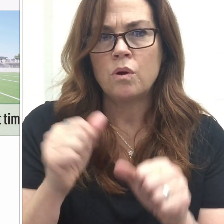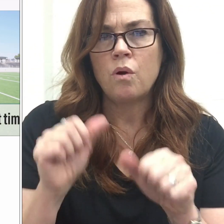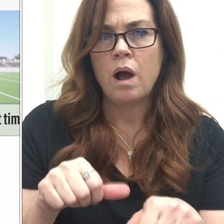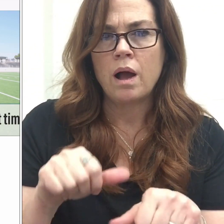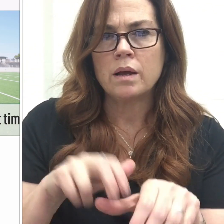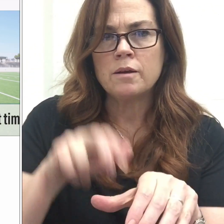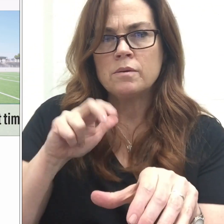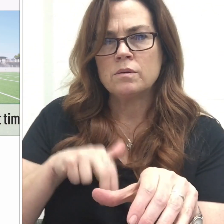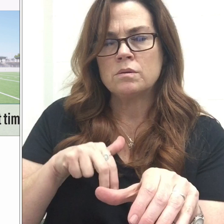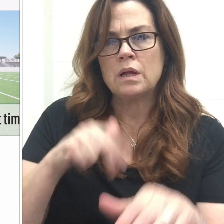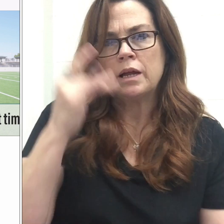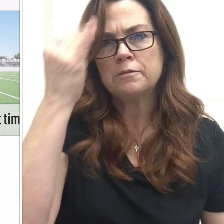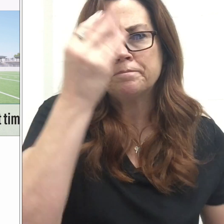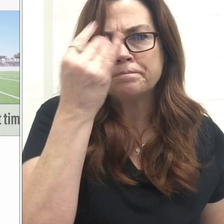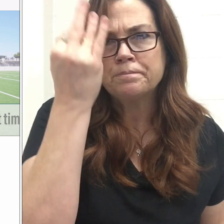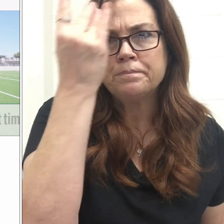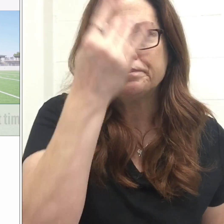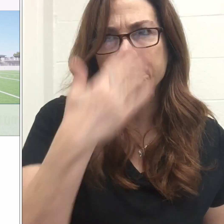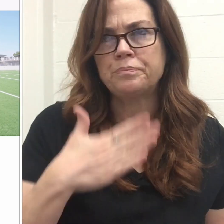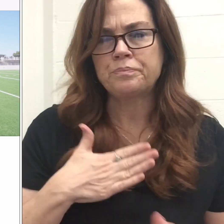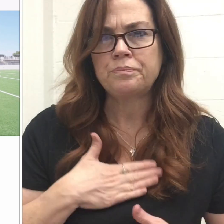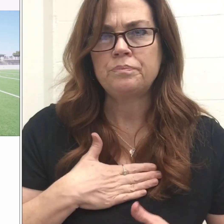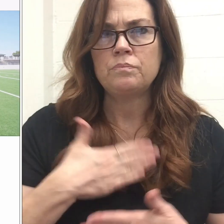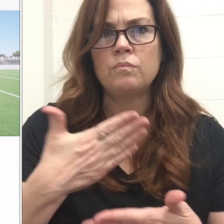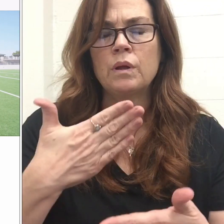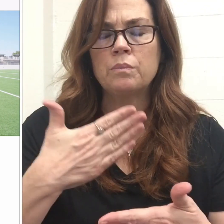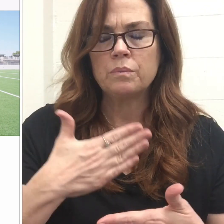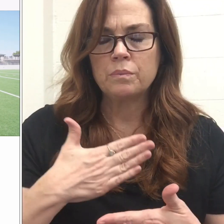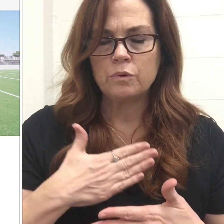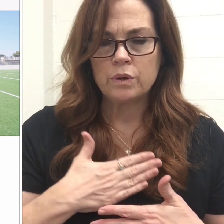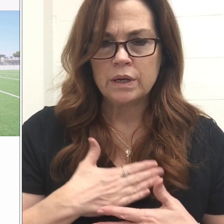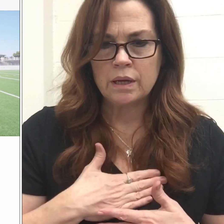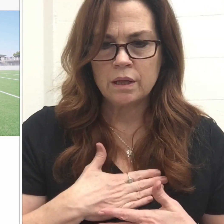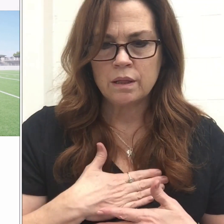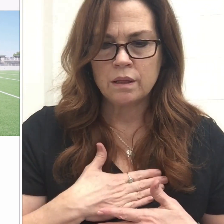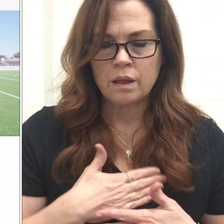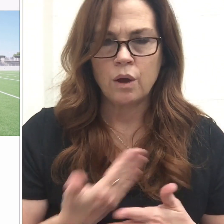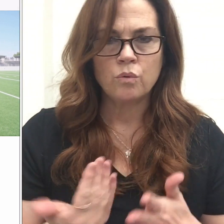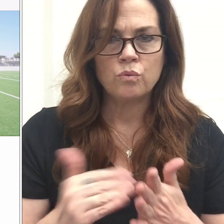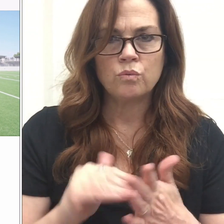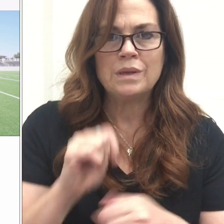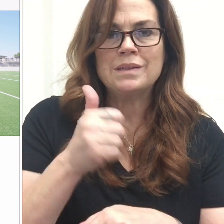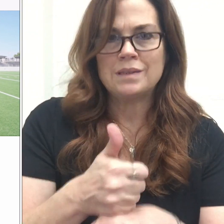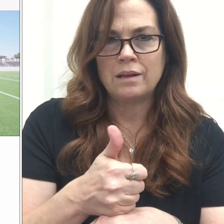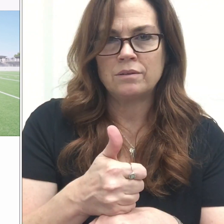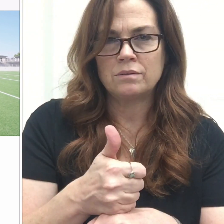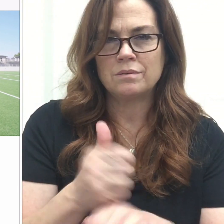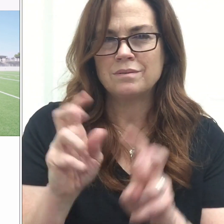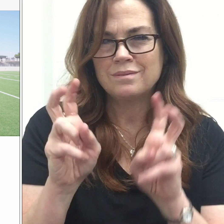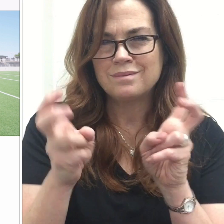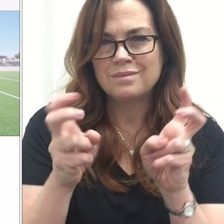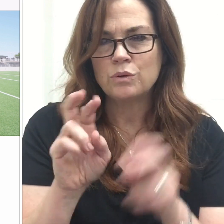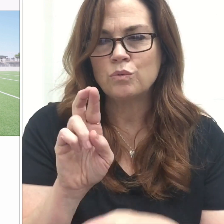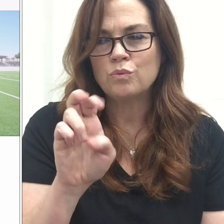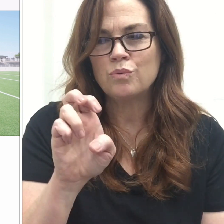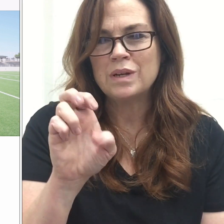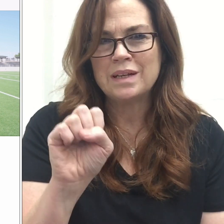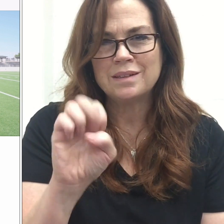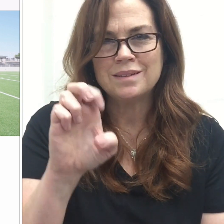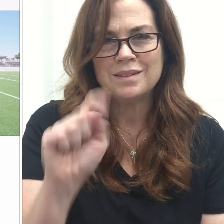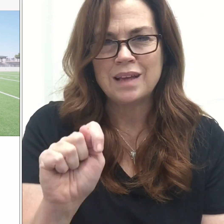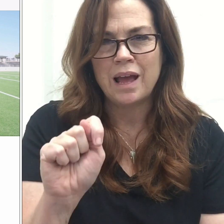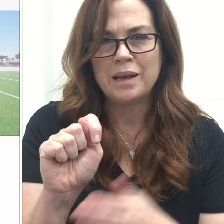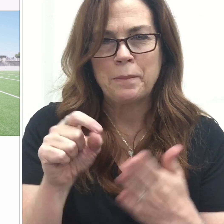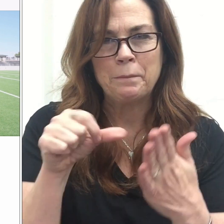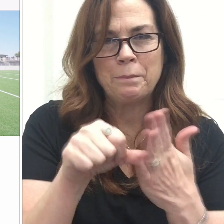shot? I can step back and breathe, check into my body, breathe and reset, hit the